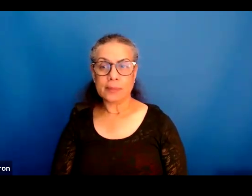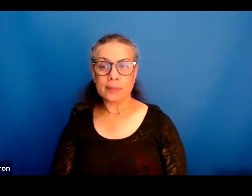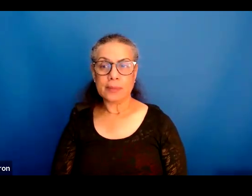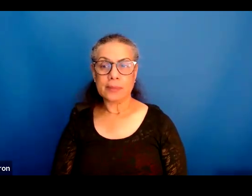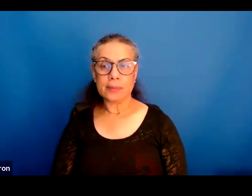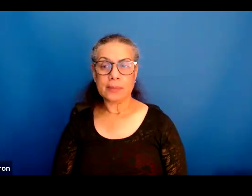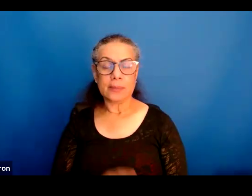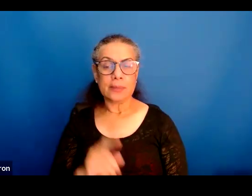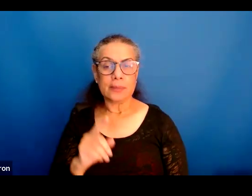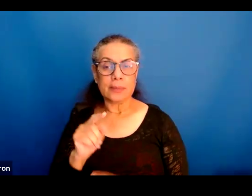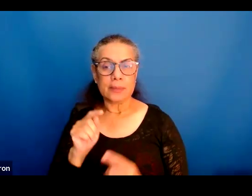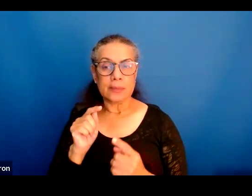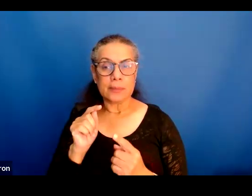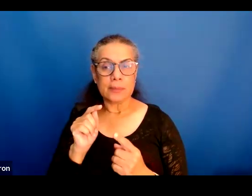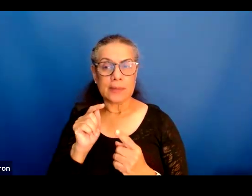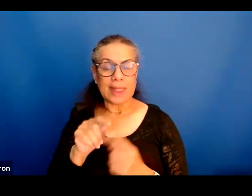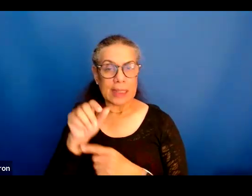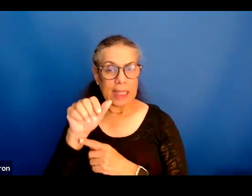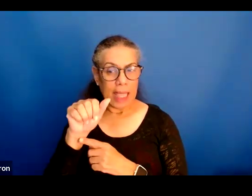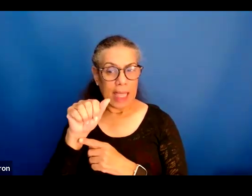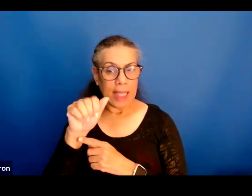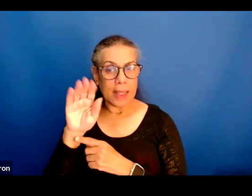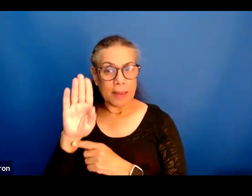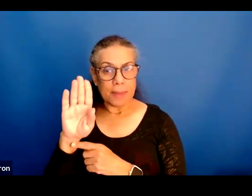ABA program, right?